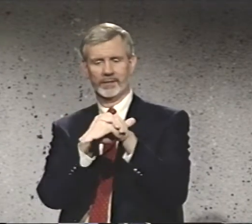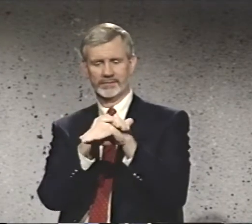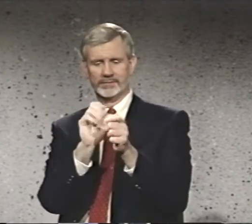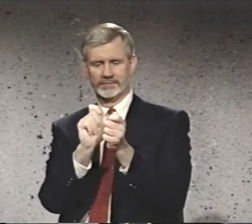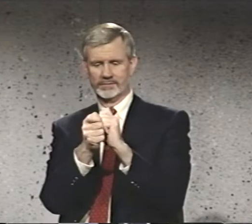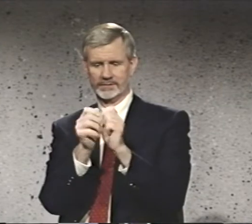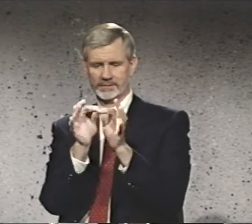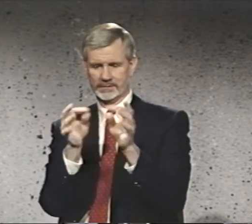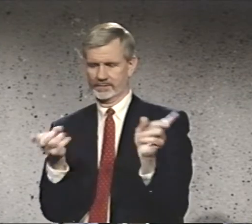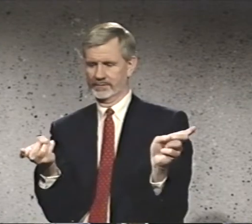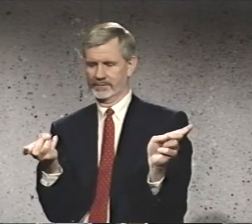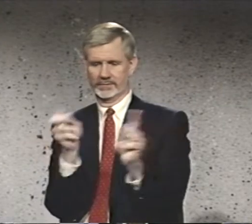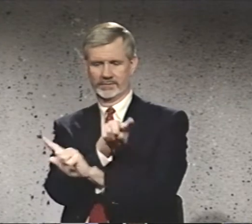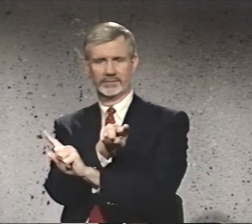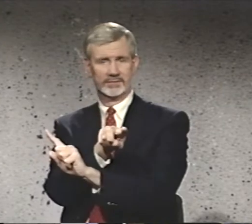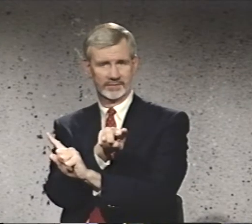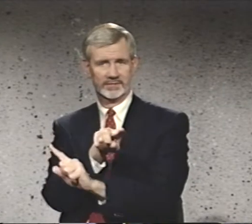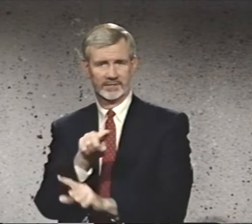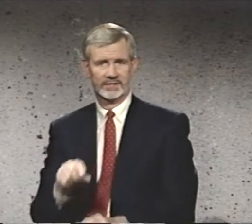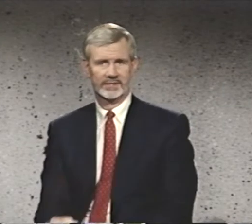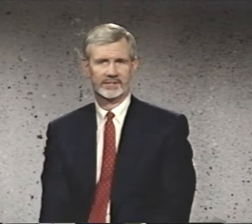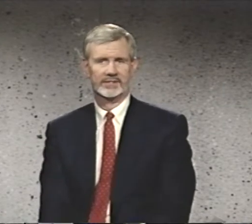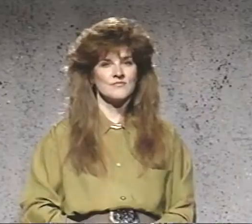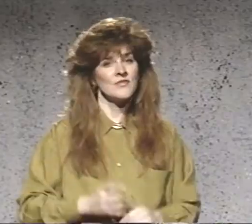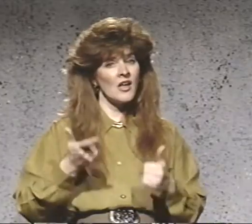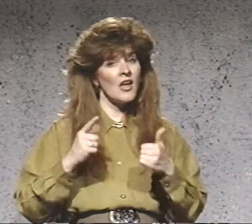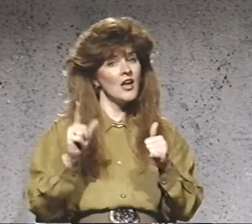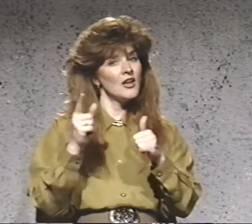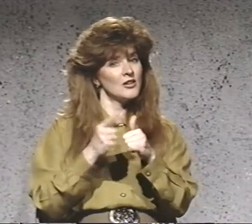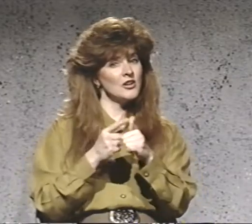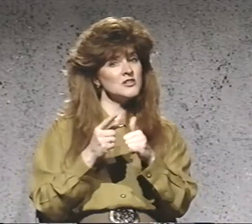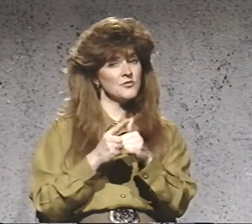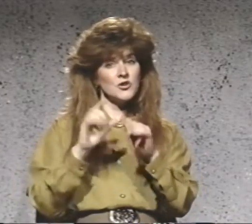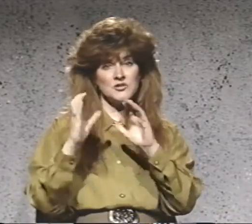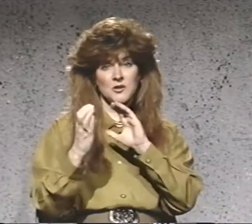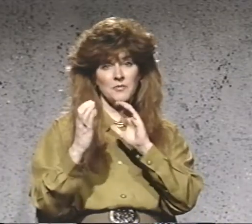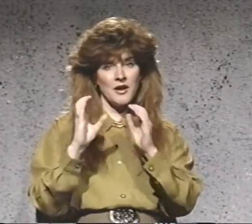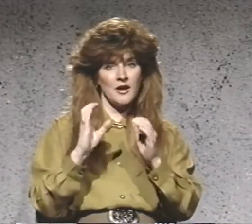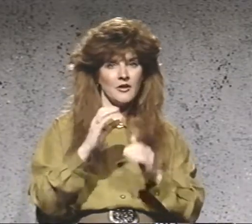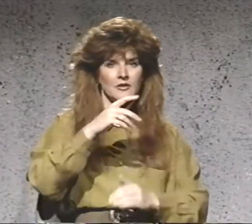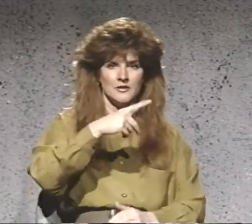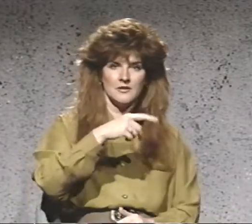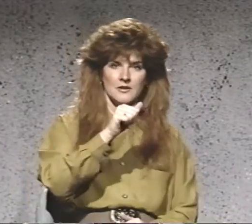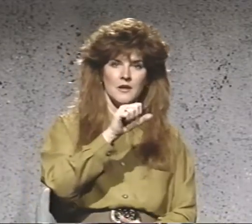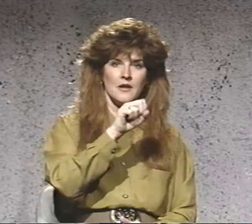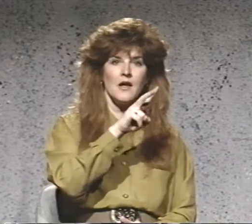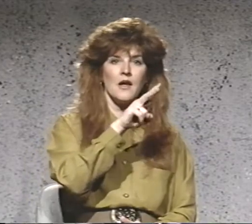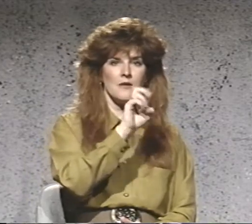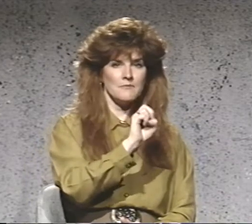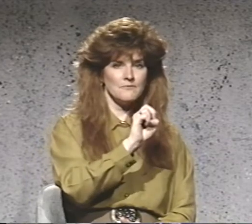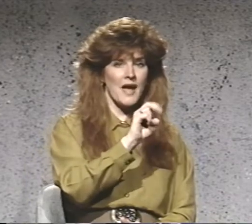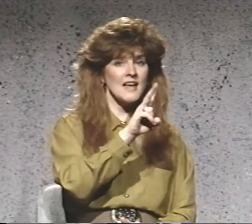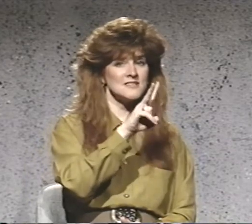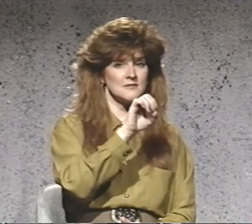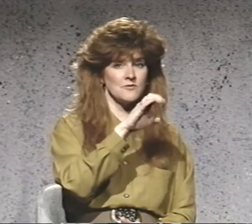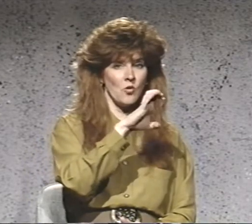you phrase your English sentences. Let's first compare passive